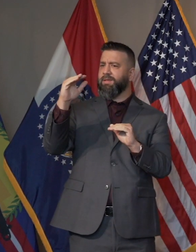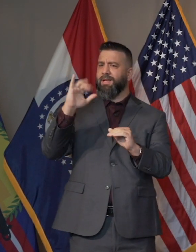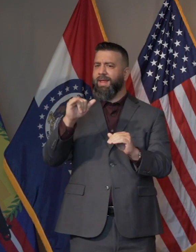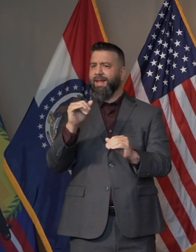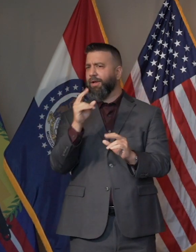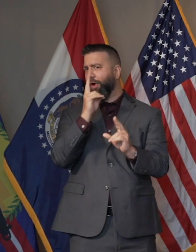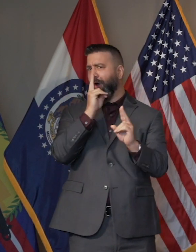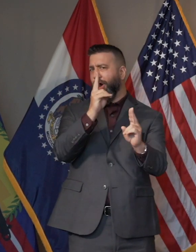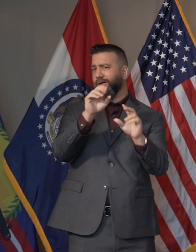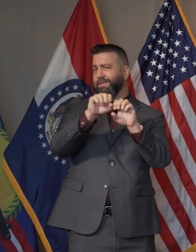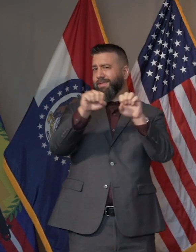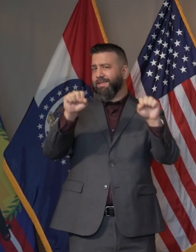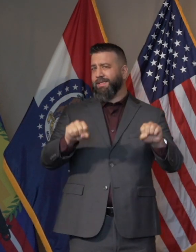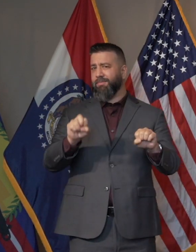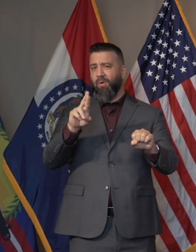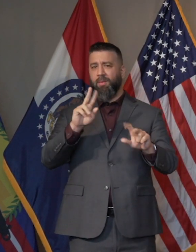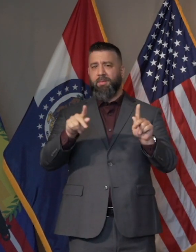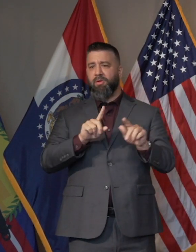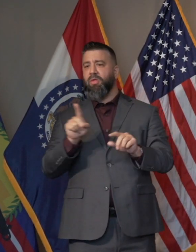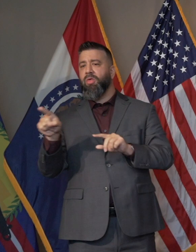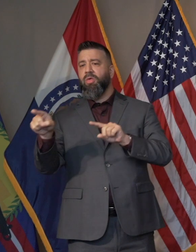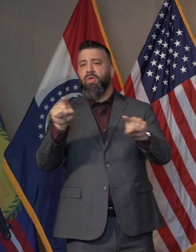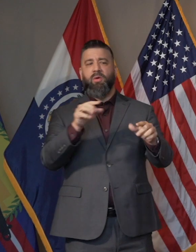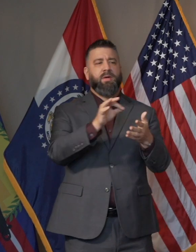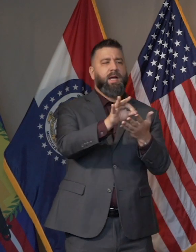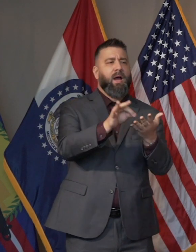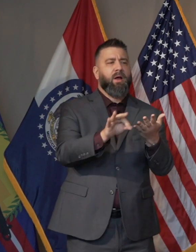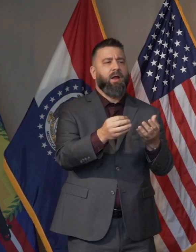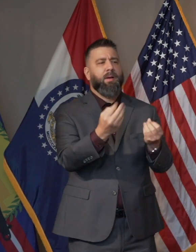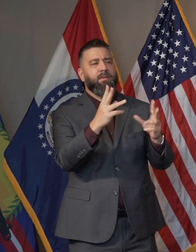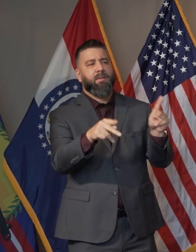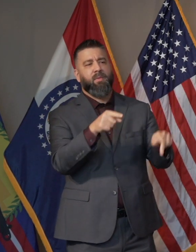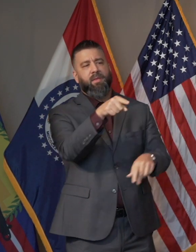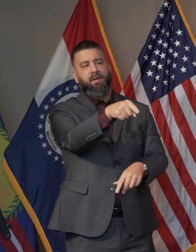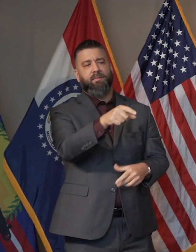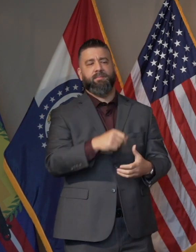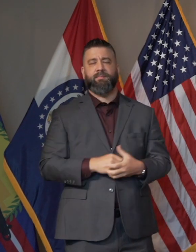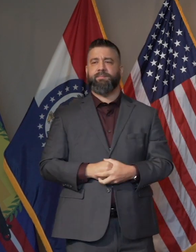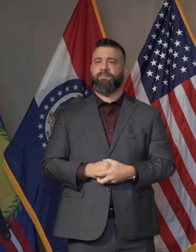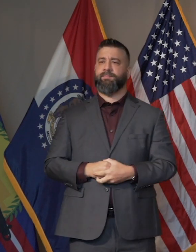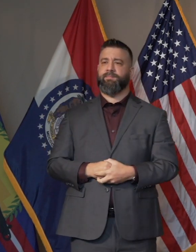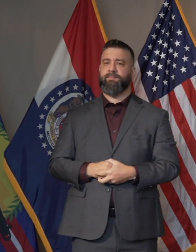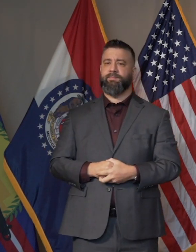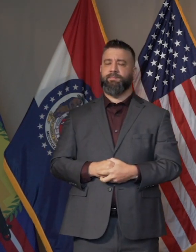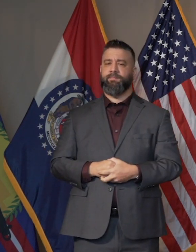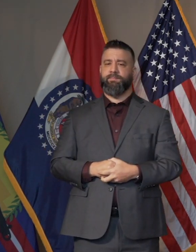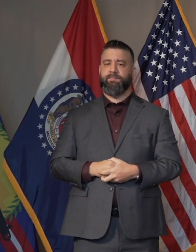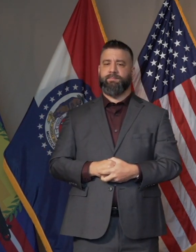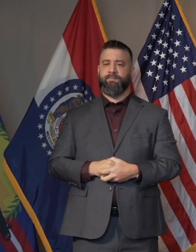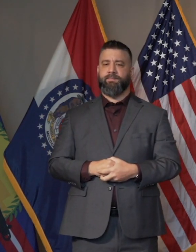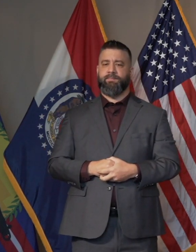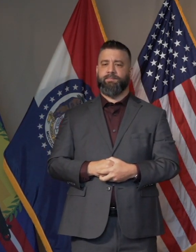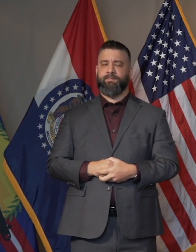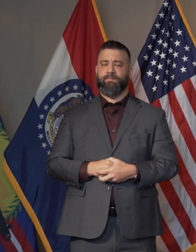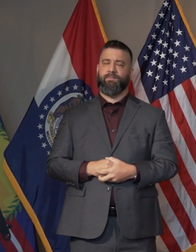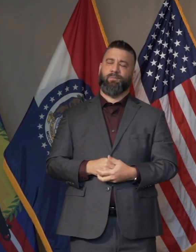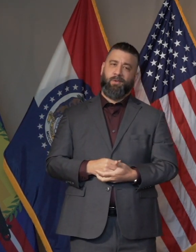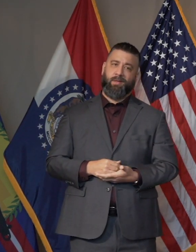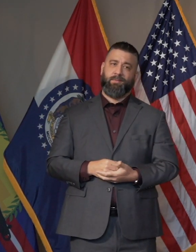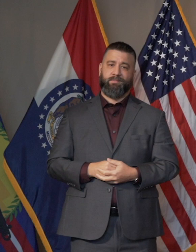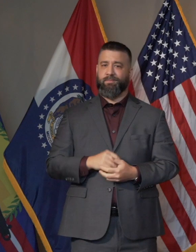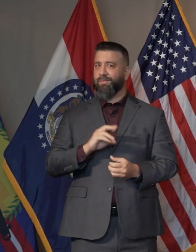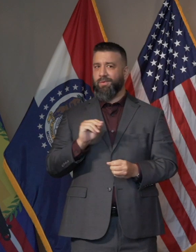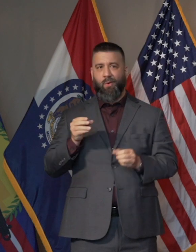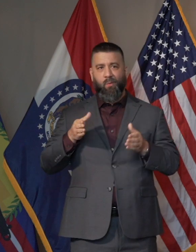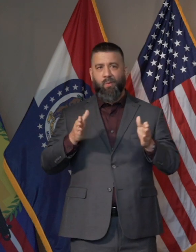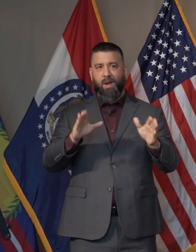be someone coming around to count the number of people who are at these gatherings? Well, there is no way that